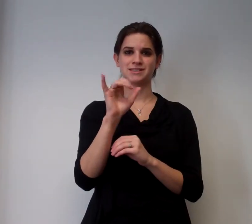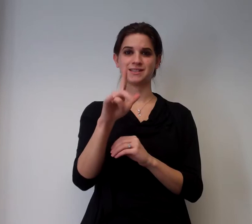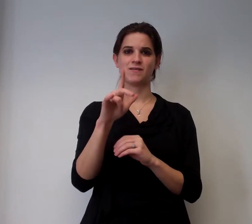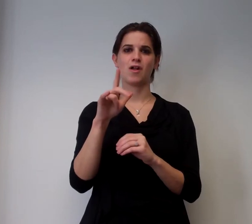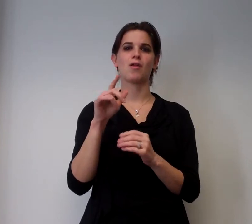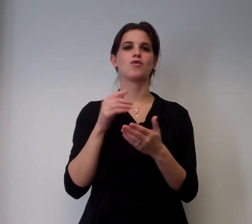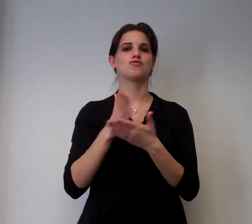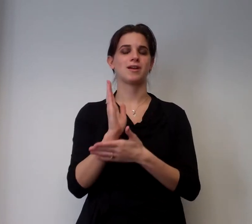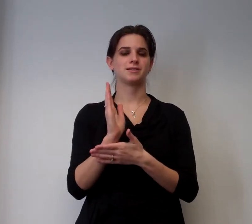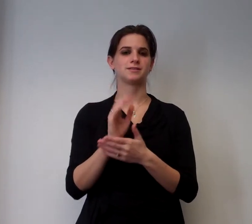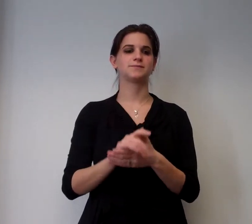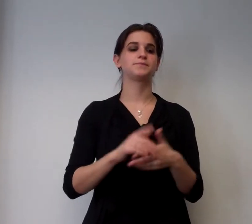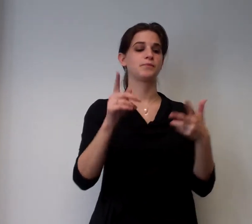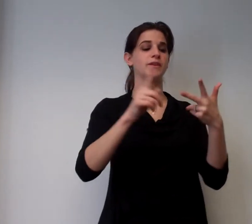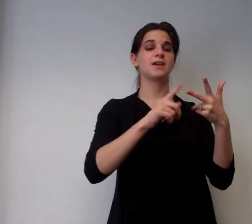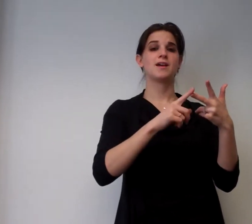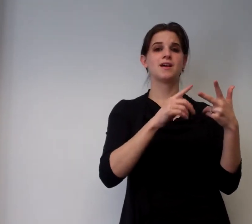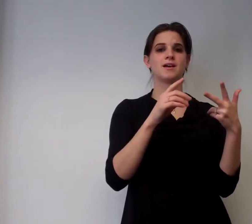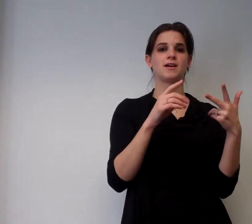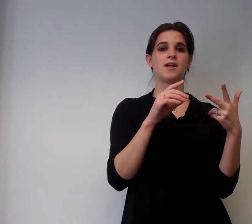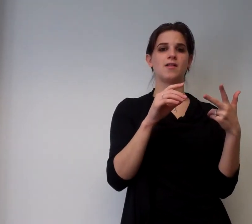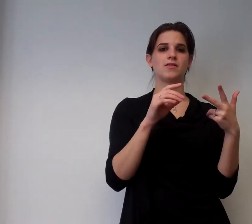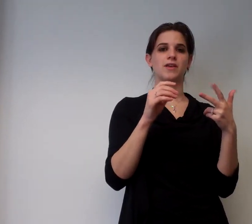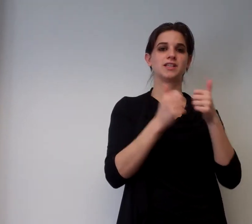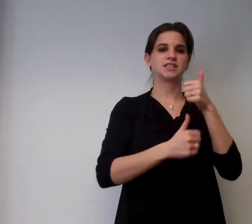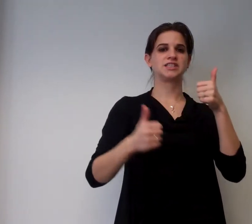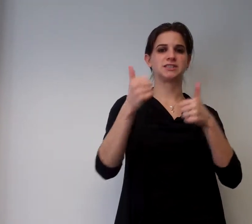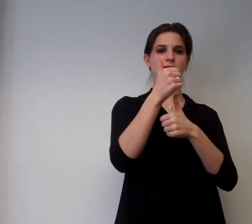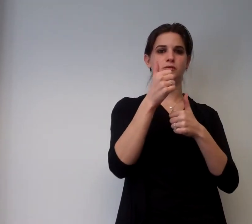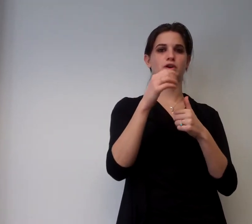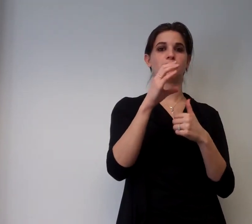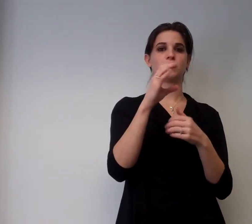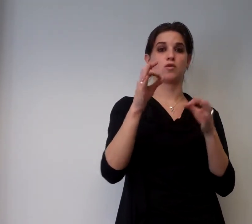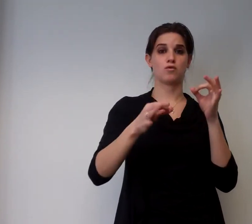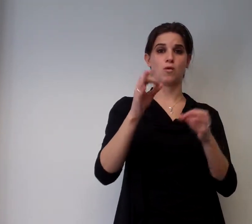factor. If there hadn't been those early decisions in segregation,